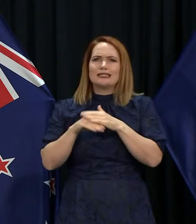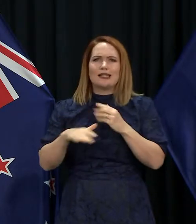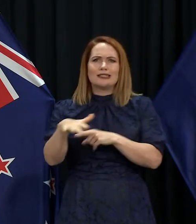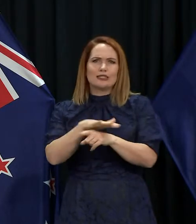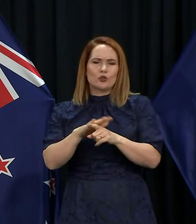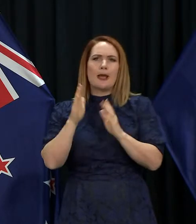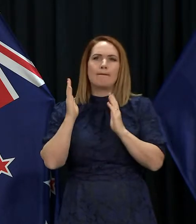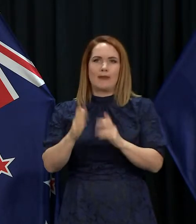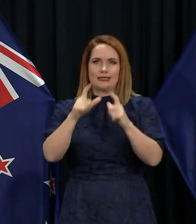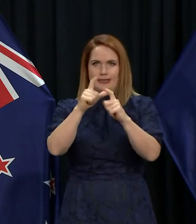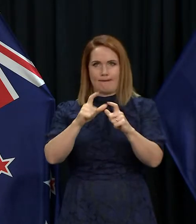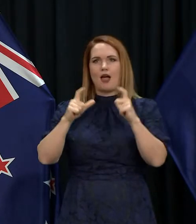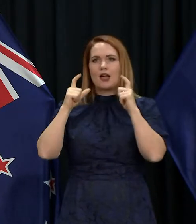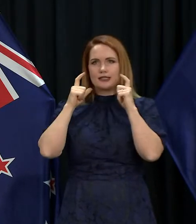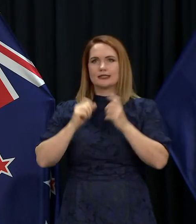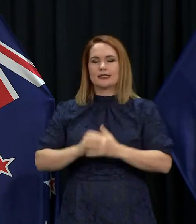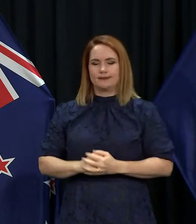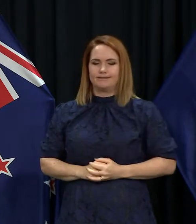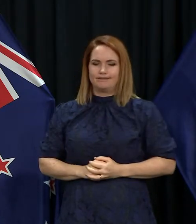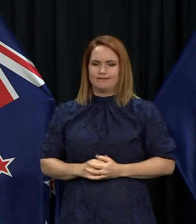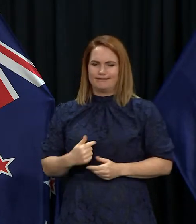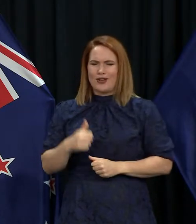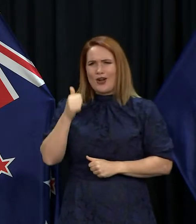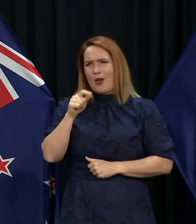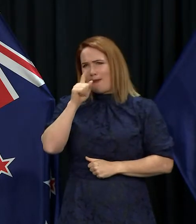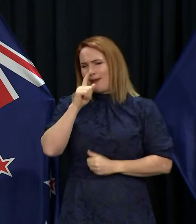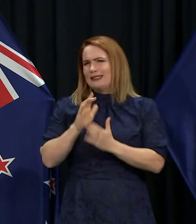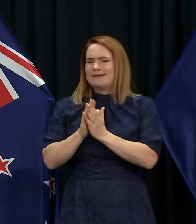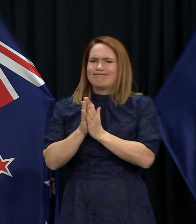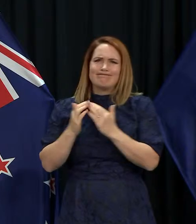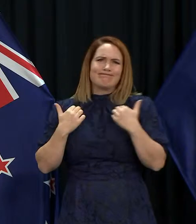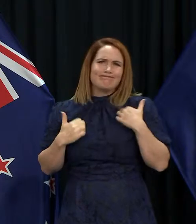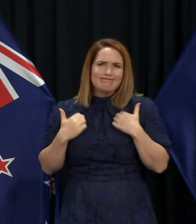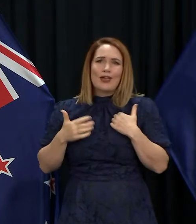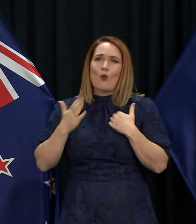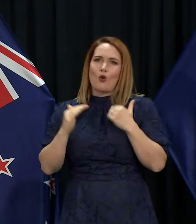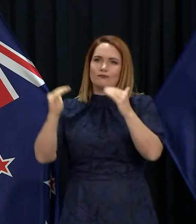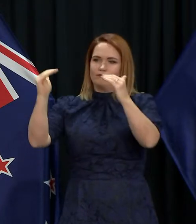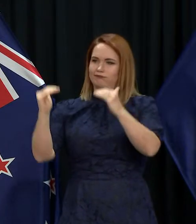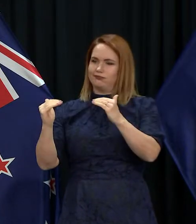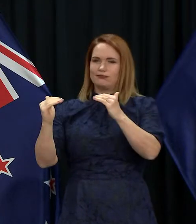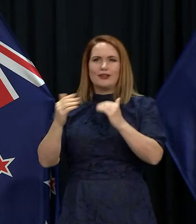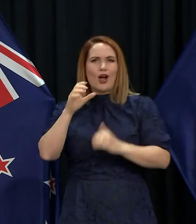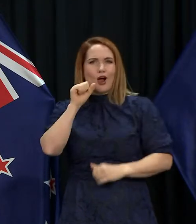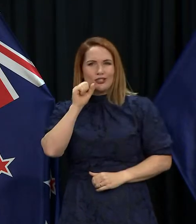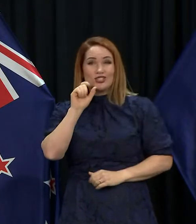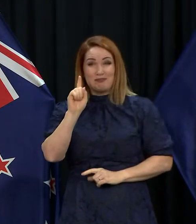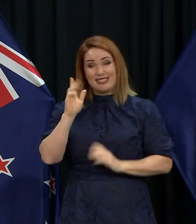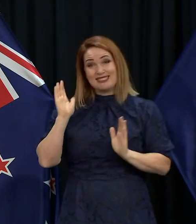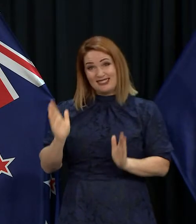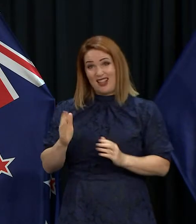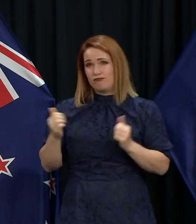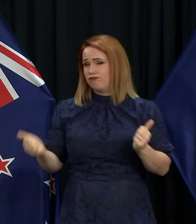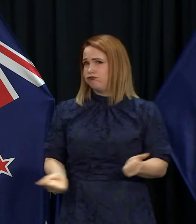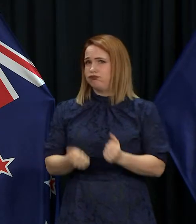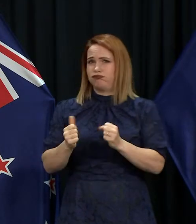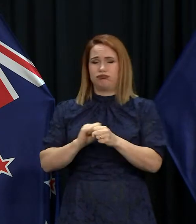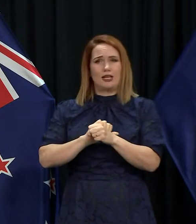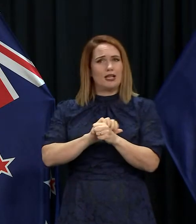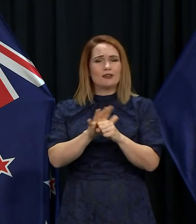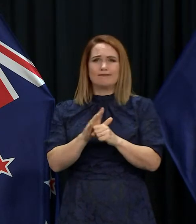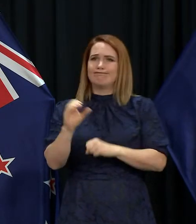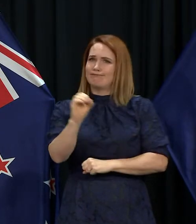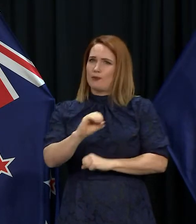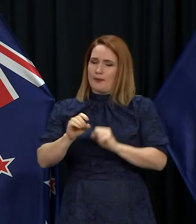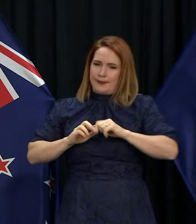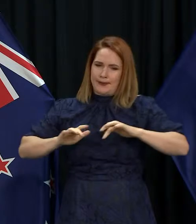settings. I know there is an eagerness to move to orange, but we are still frankly amid an outbreak and there is still pressure across our